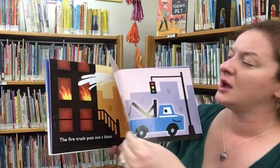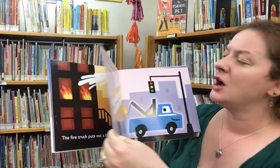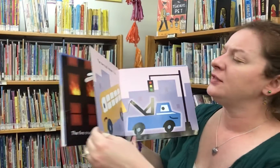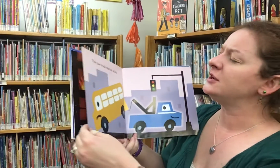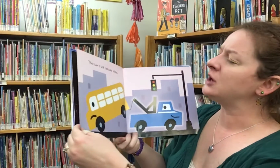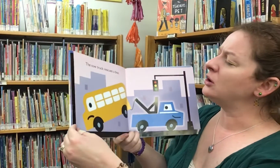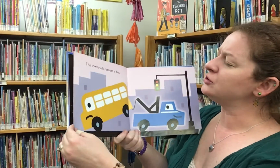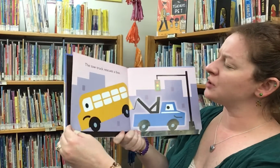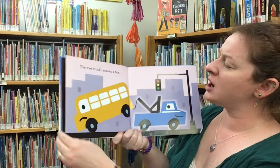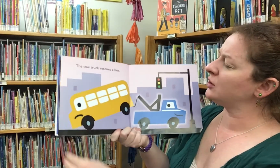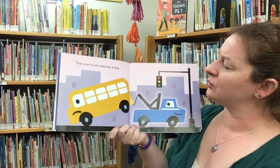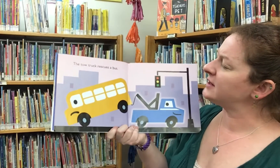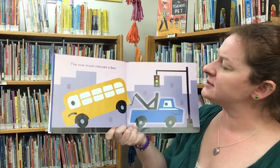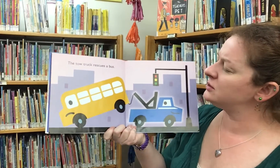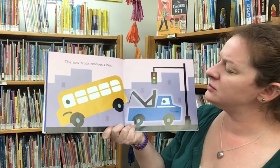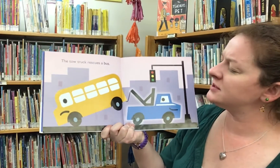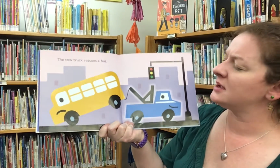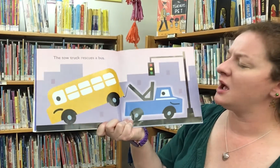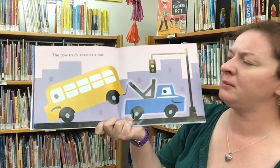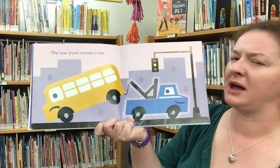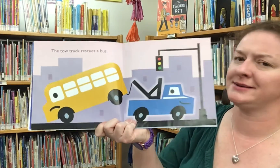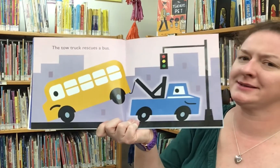The tow truck rescues a bus.